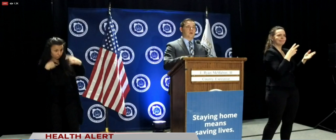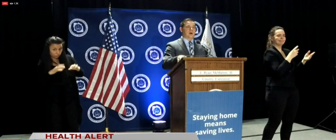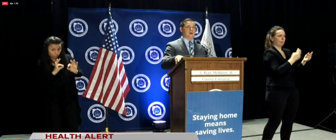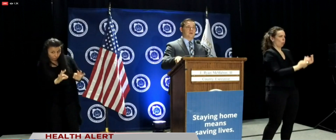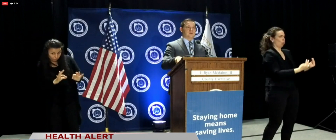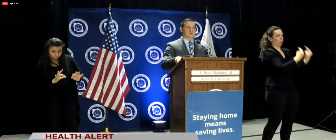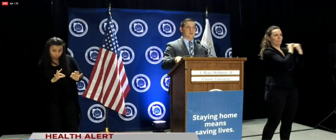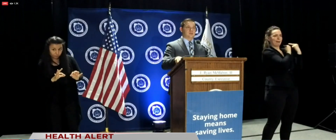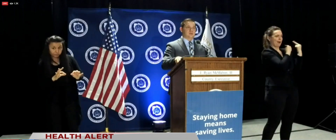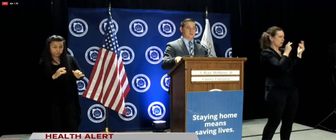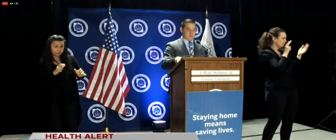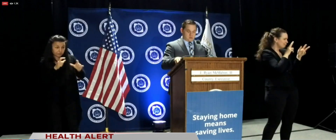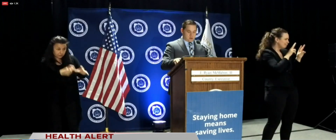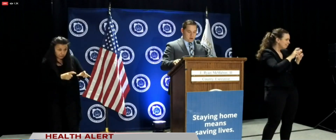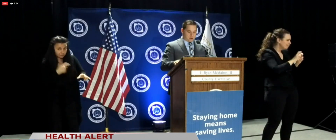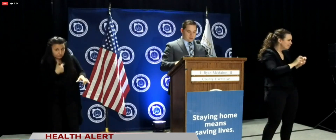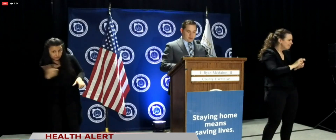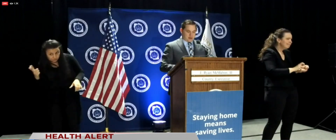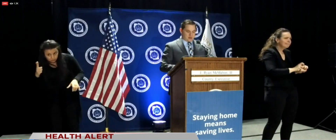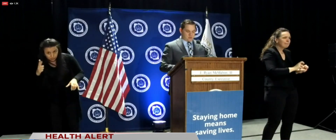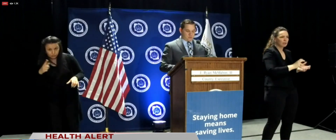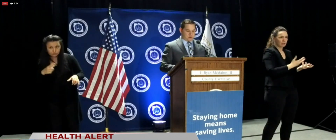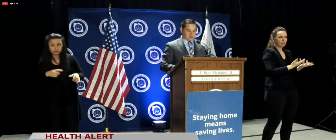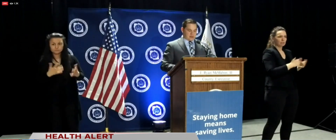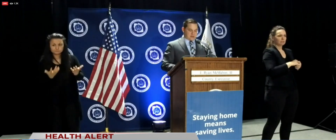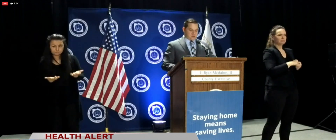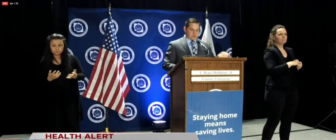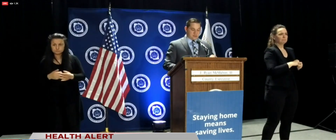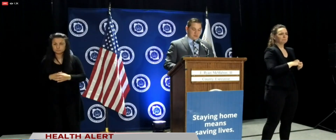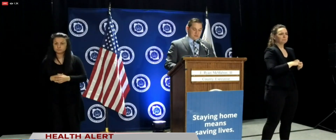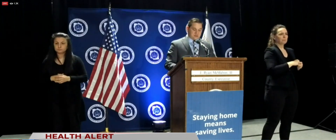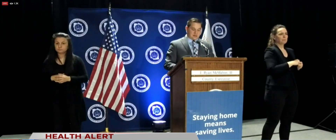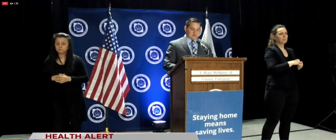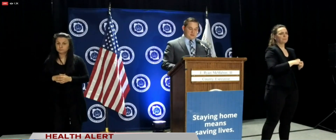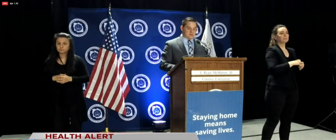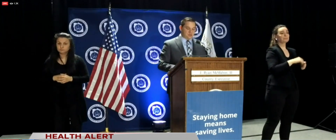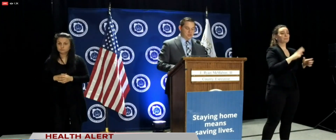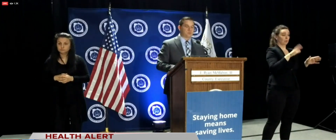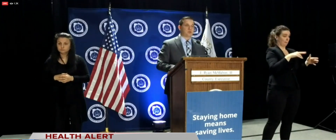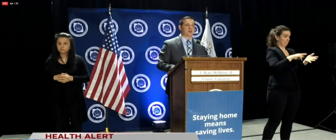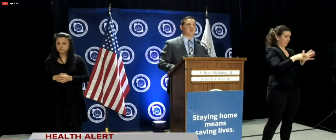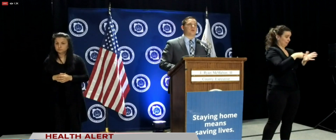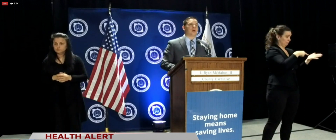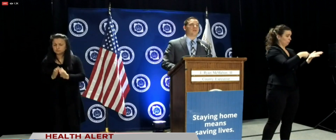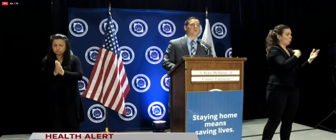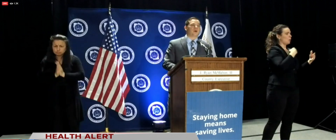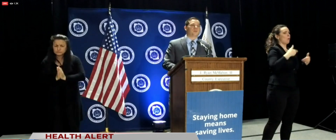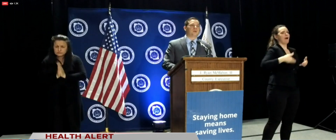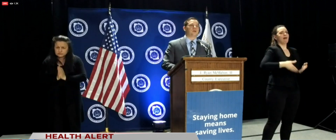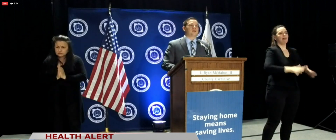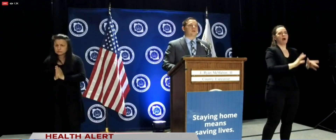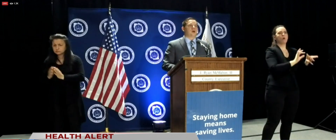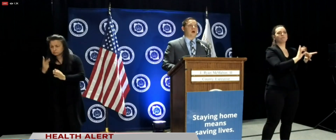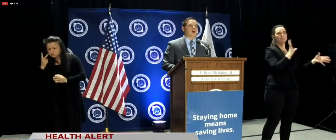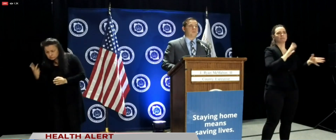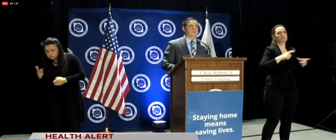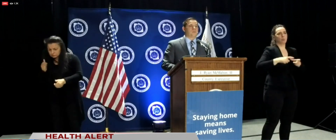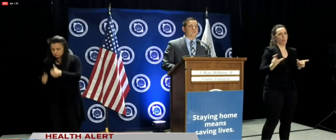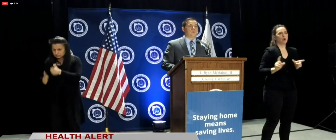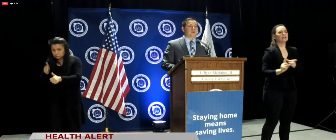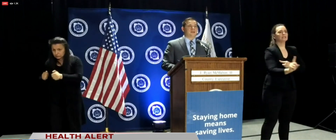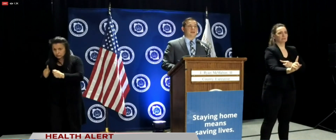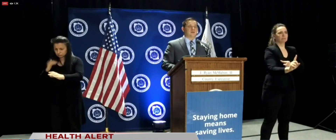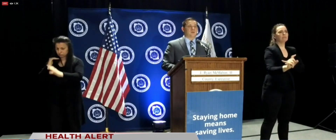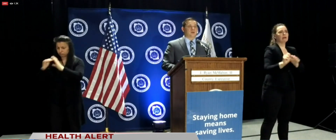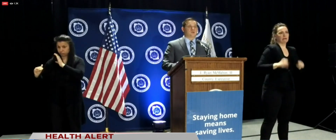let go out of isolation. Again, we want to ask you to continue to text message and communicate with our health department.